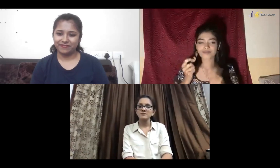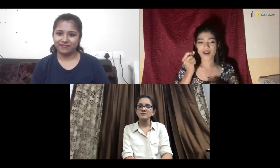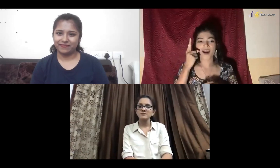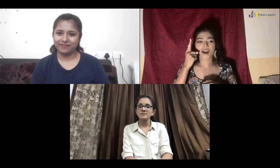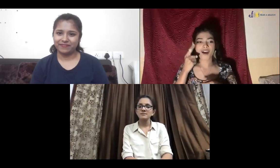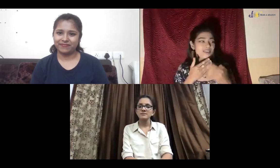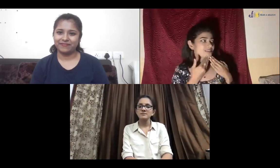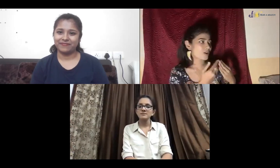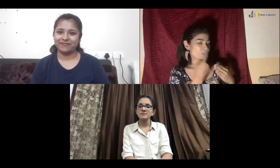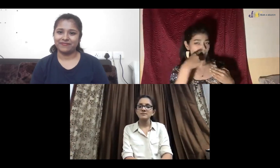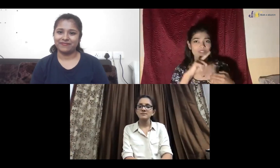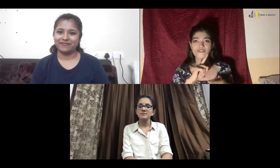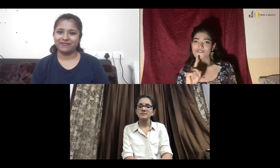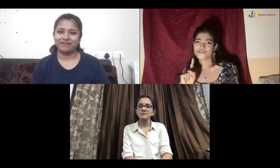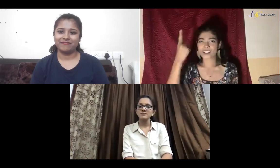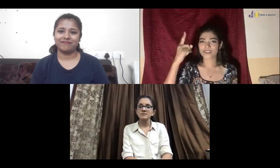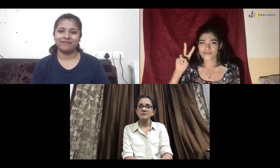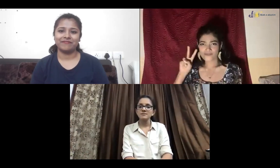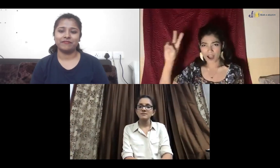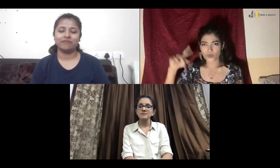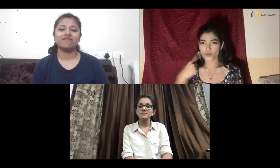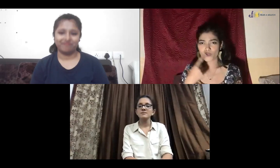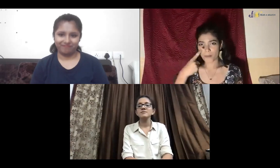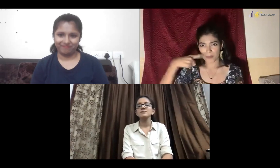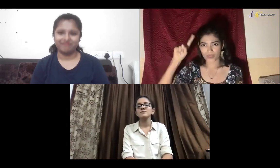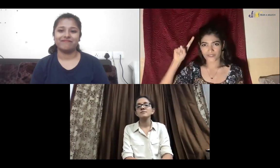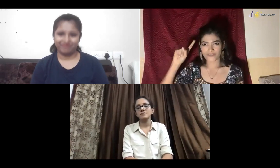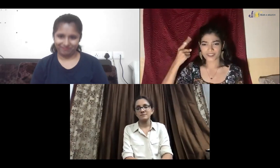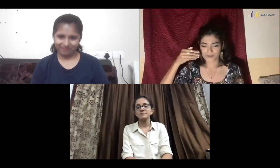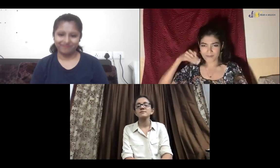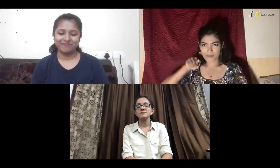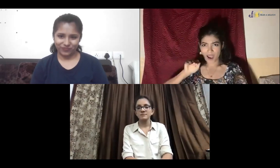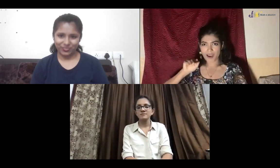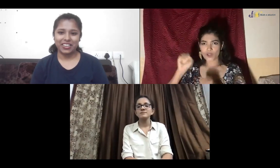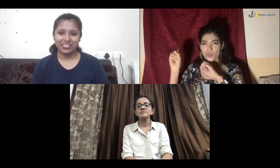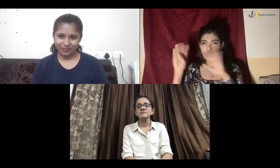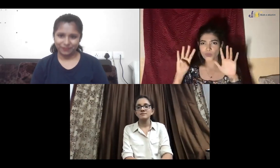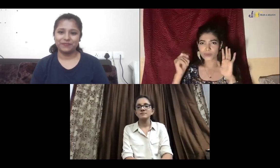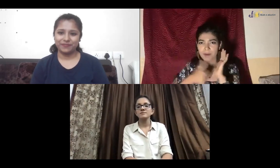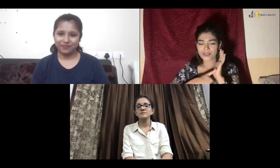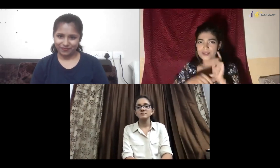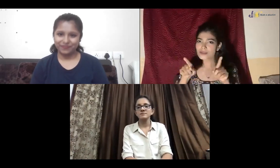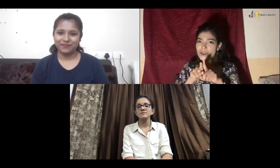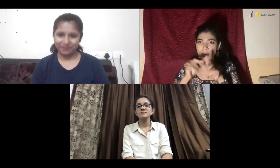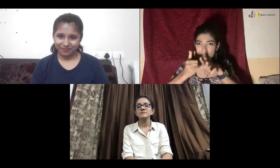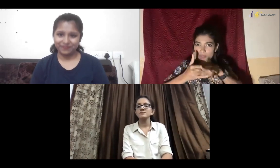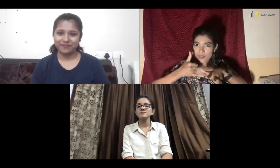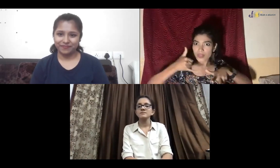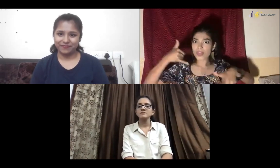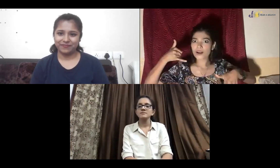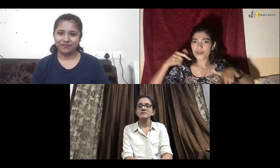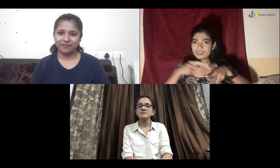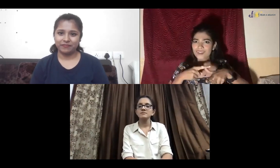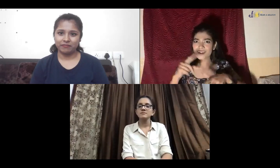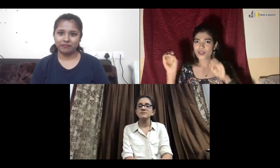society. So they have to look at the family members. So I would like to thank and I value my mother